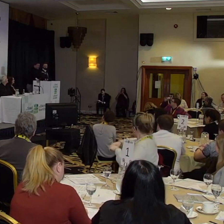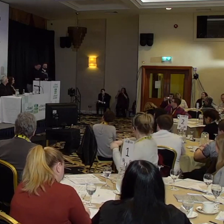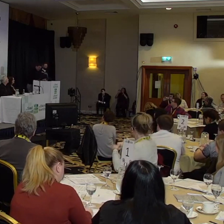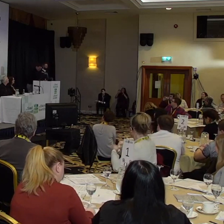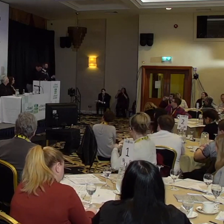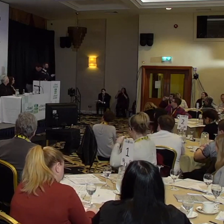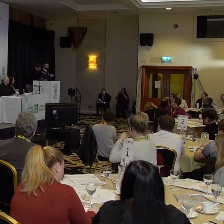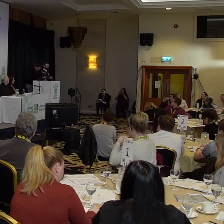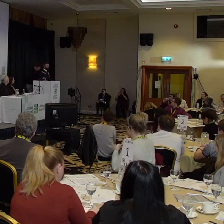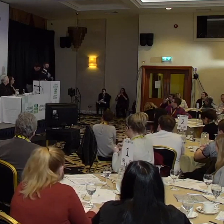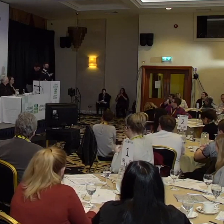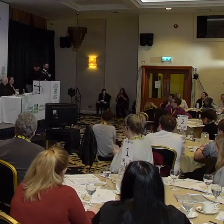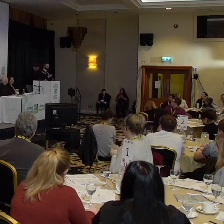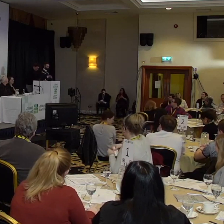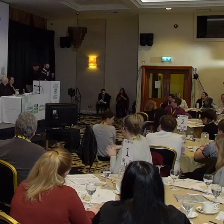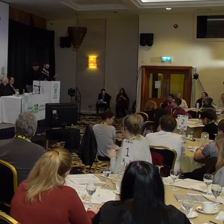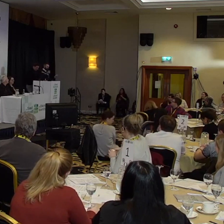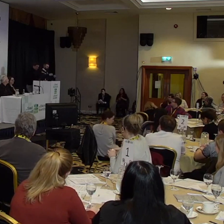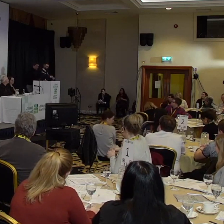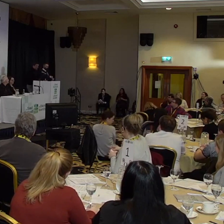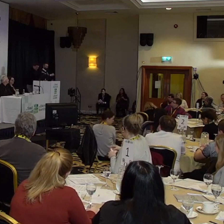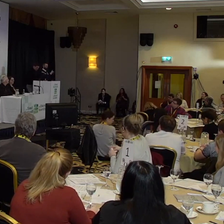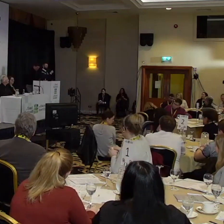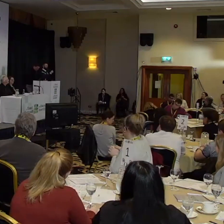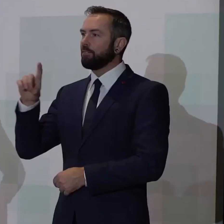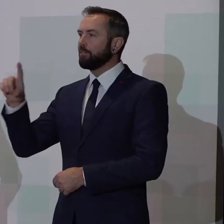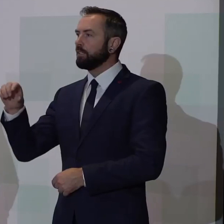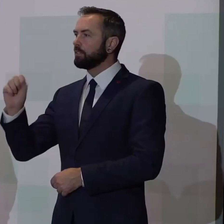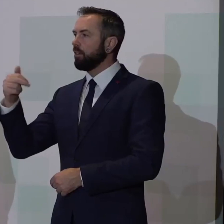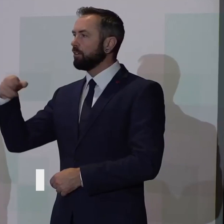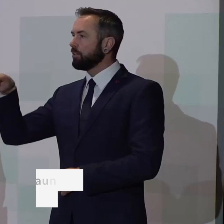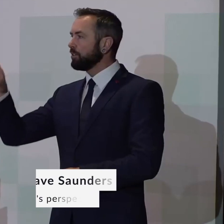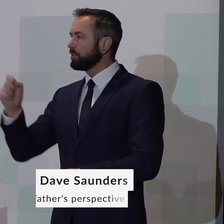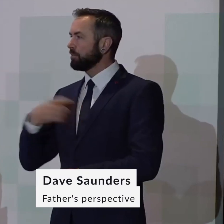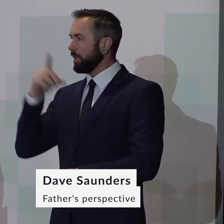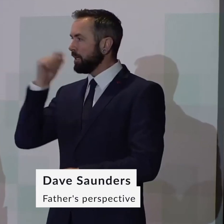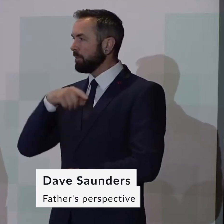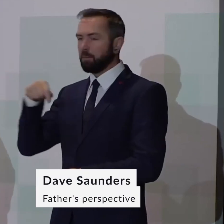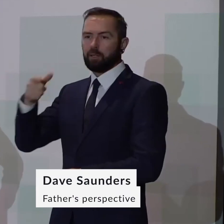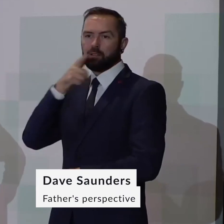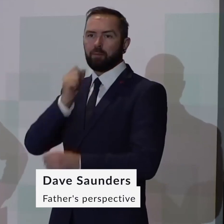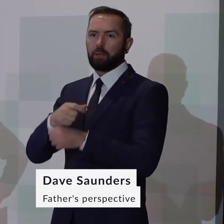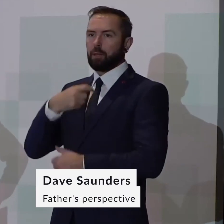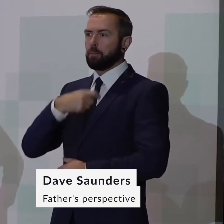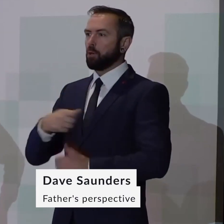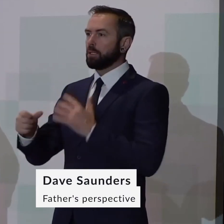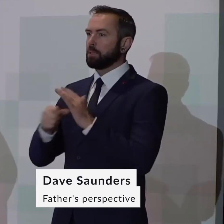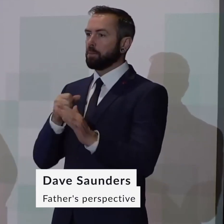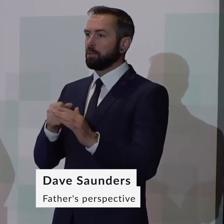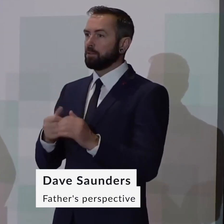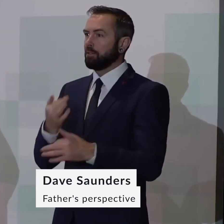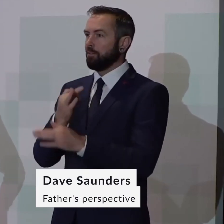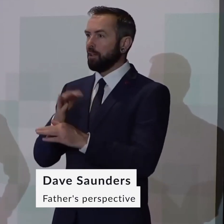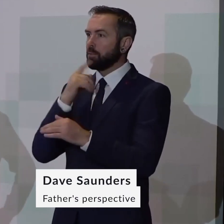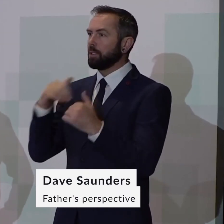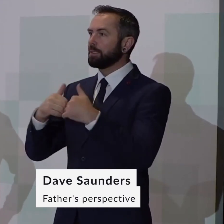Good morning. Delighted to be here. David Saunders is my name, and I'm here to talk about my personal experience as a father, but primarily as a